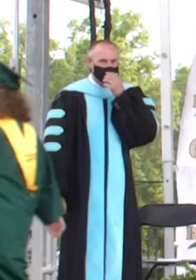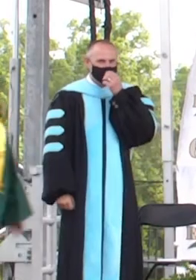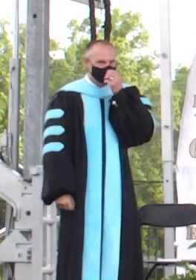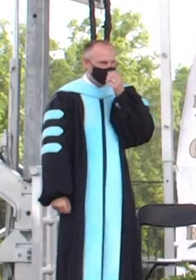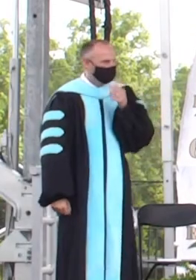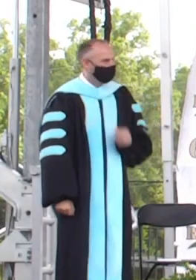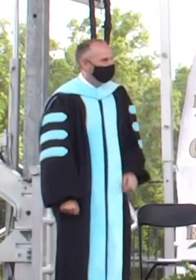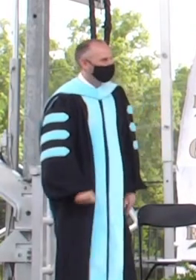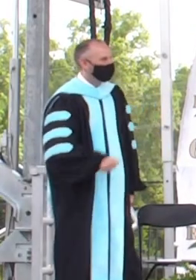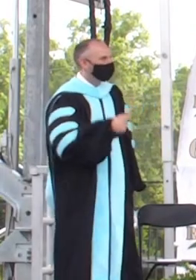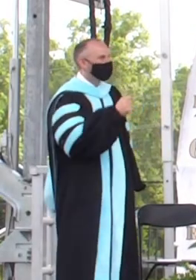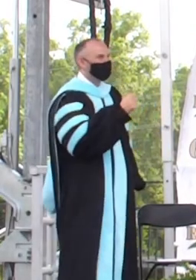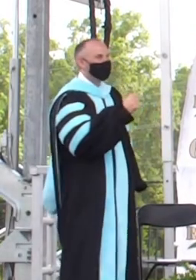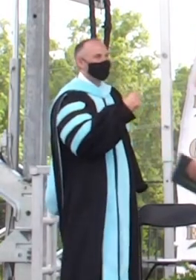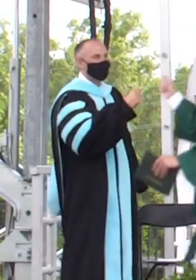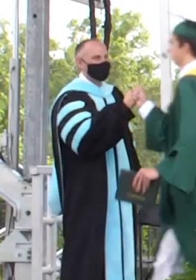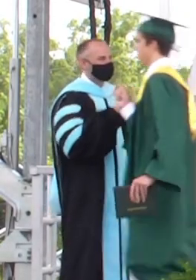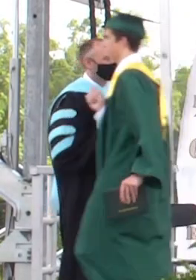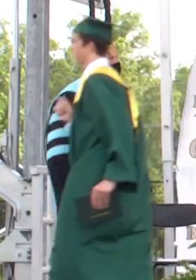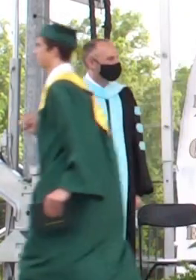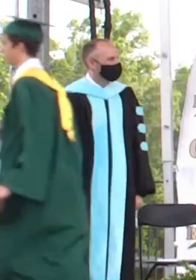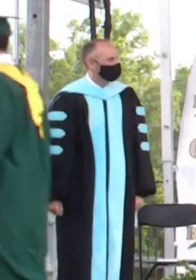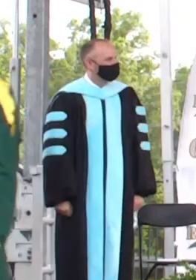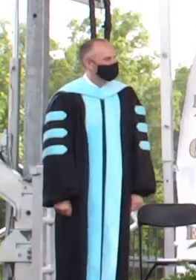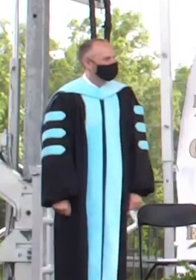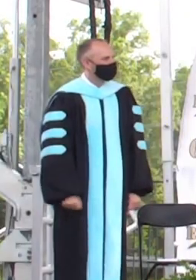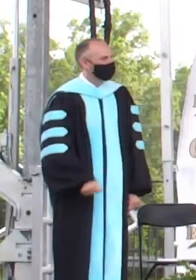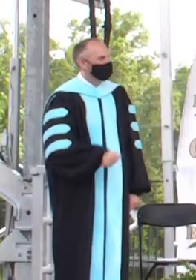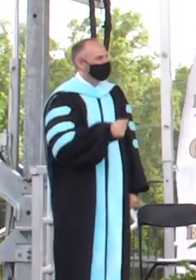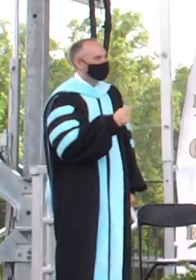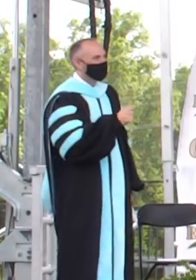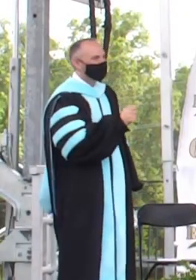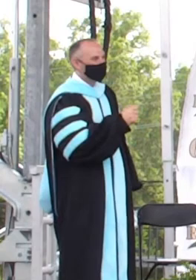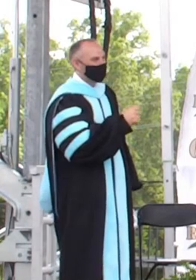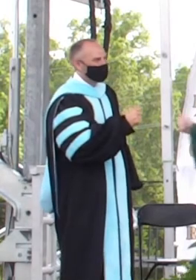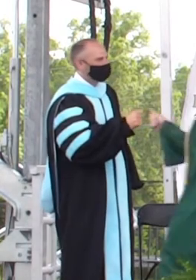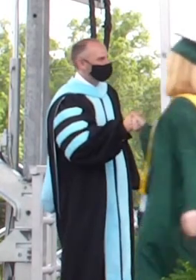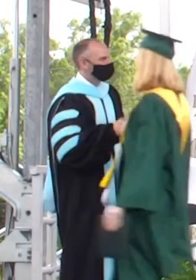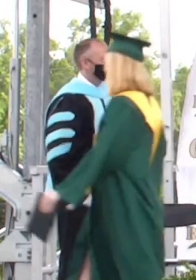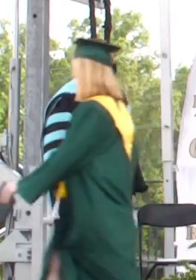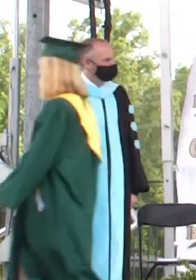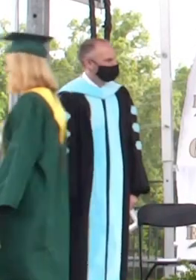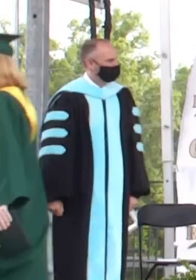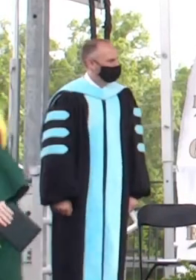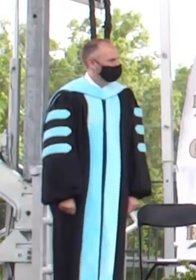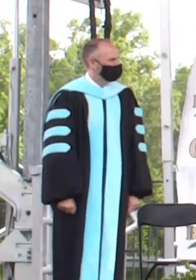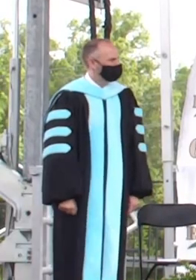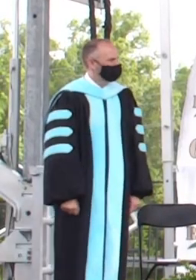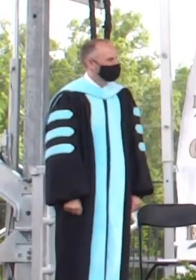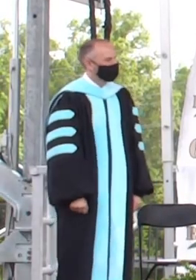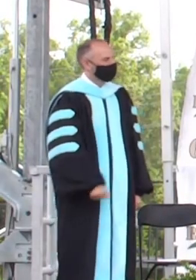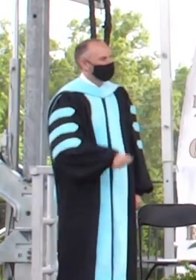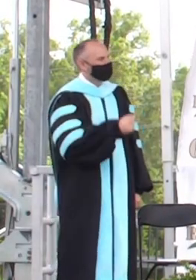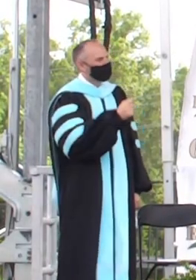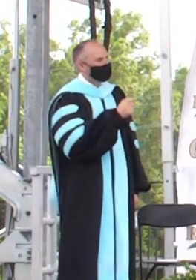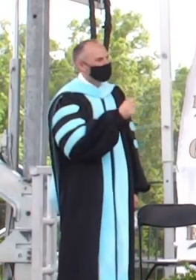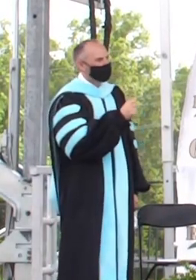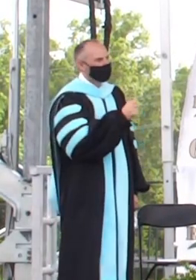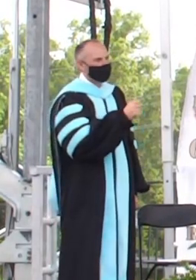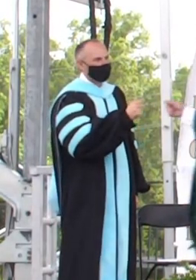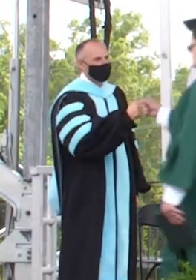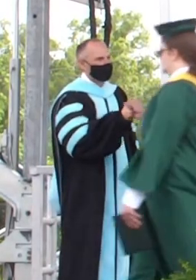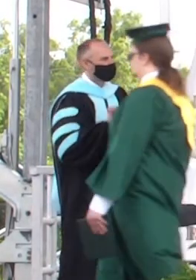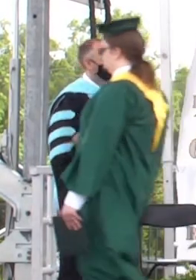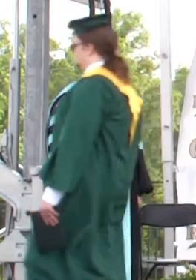Emma Faith Leap, honor graduate. Clayton William Tyler Middlebrook. Jeremy